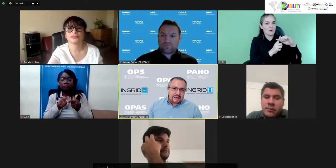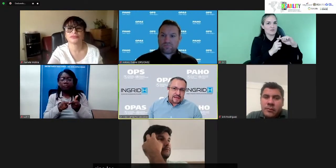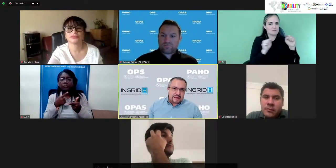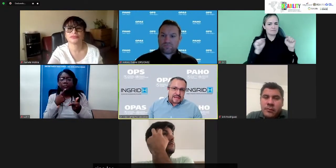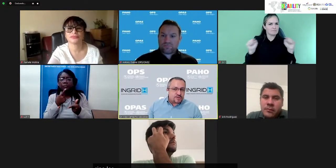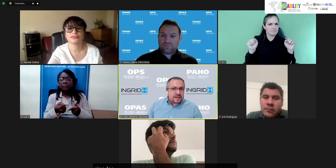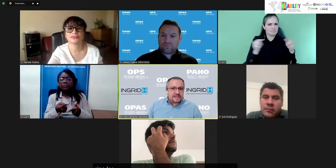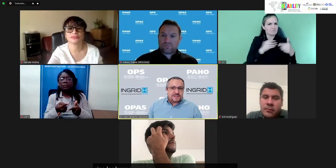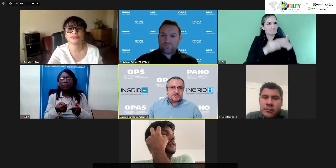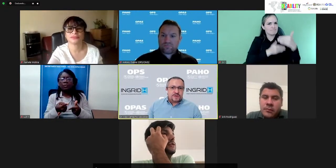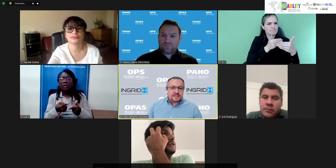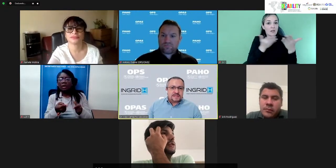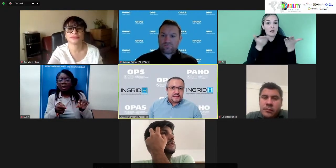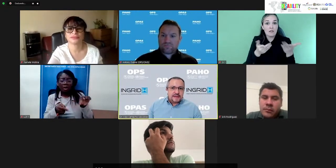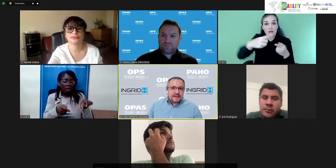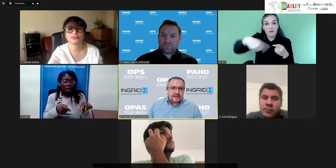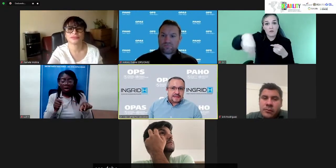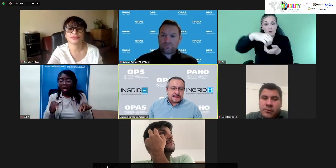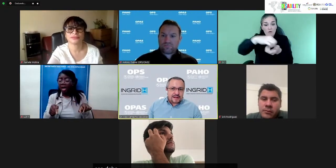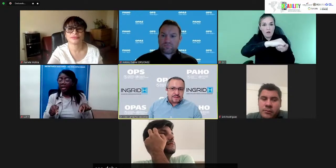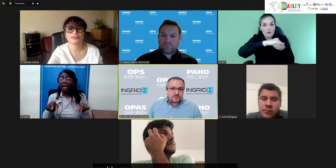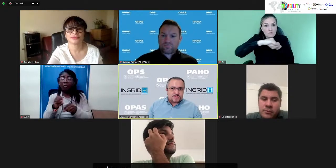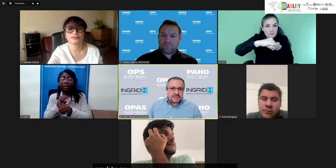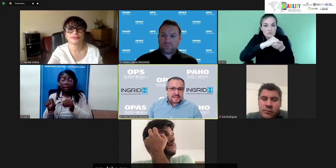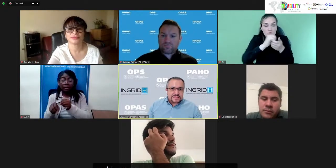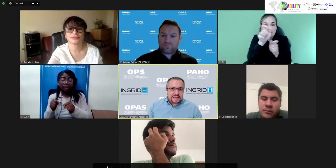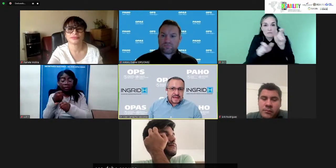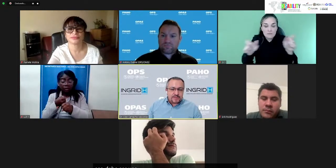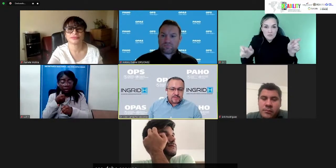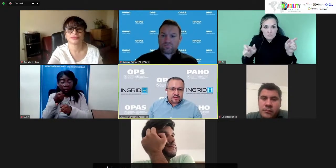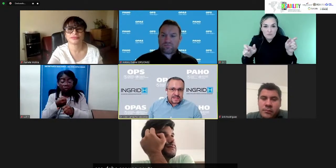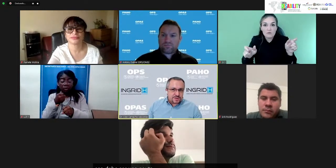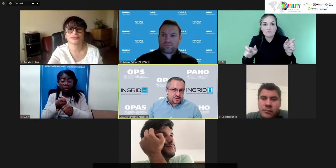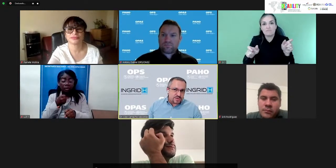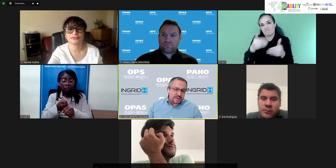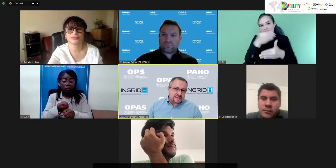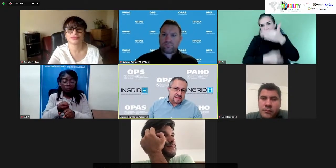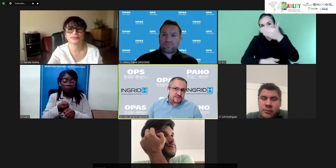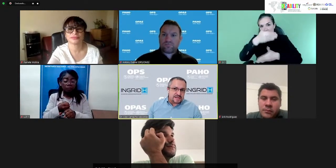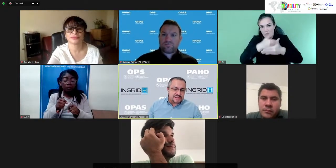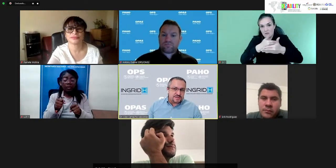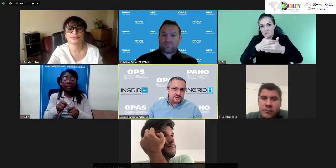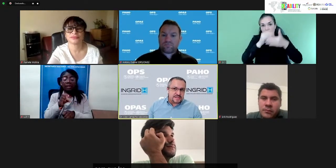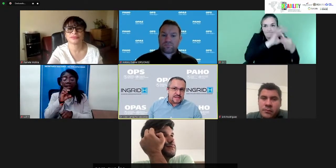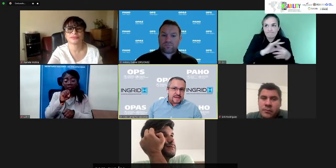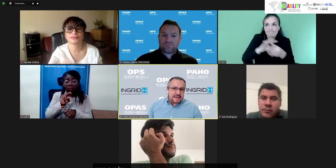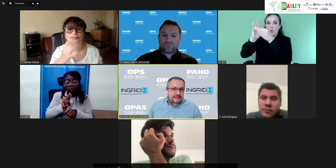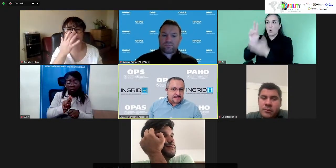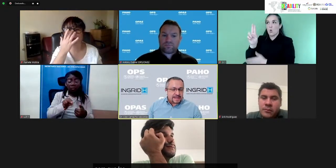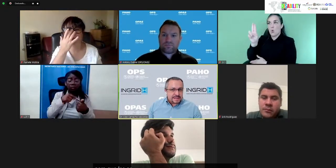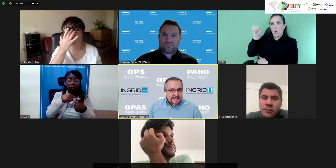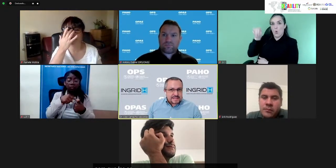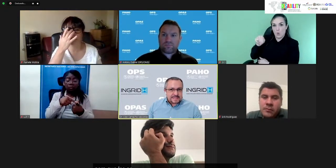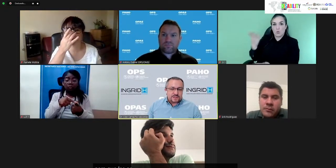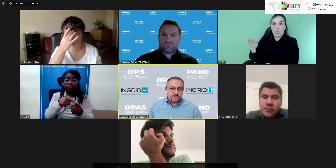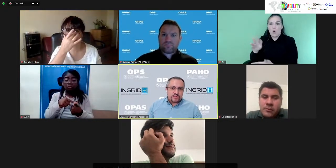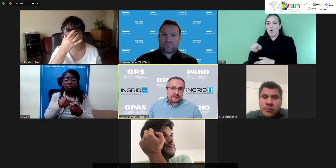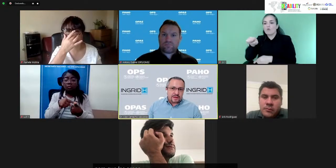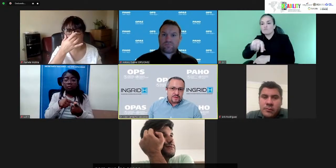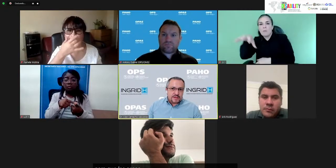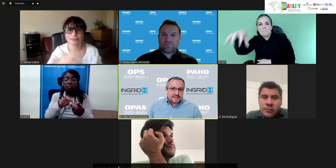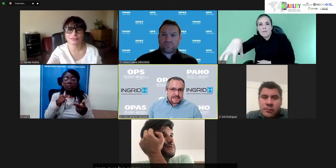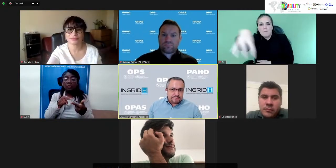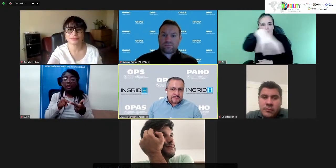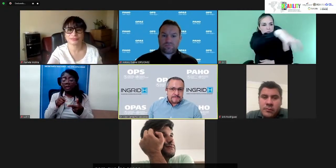be a guideline so that organizations working from the un scope the